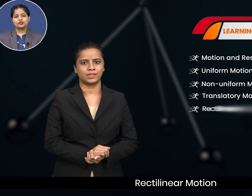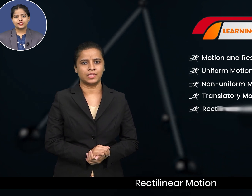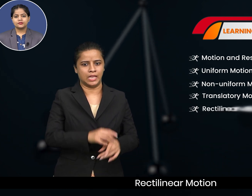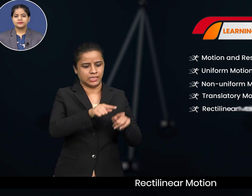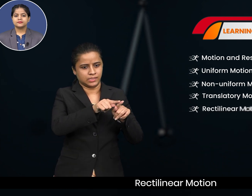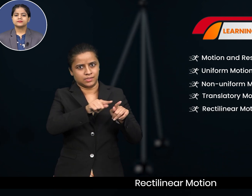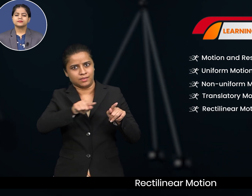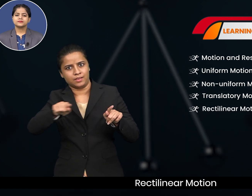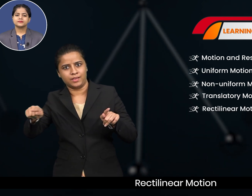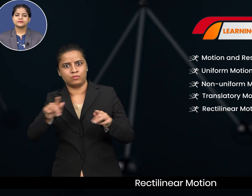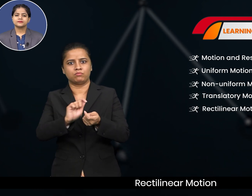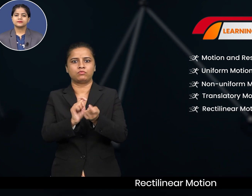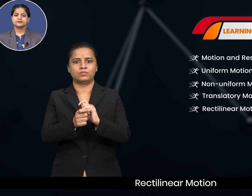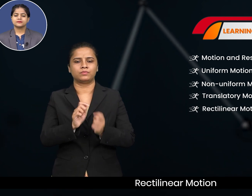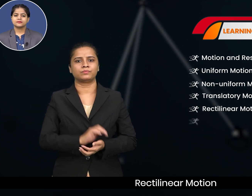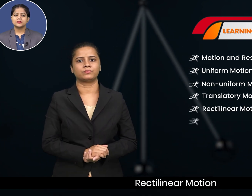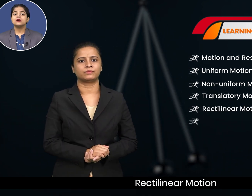rectilinear motion,